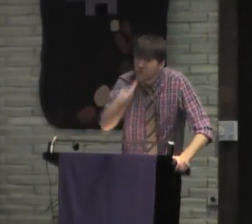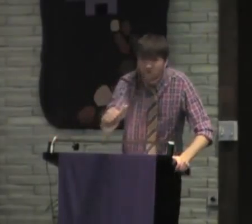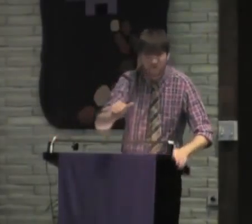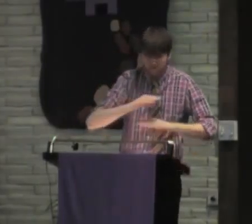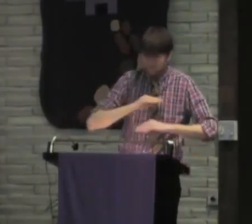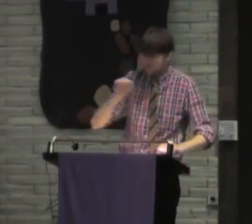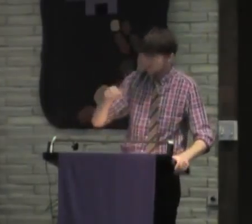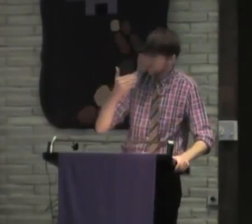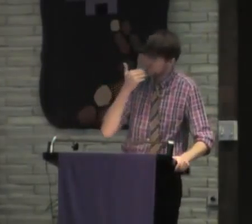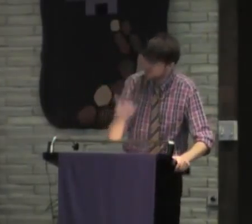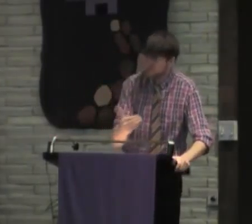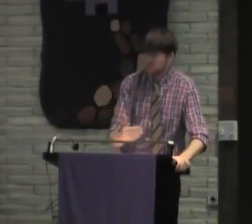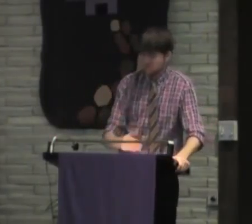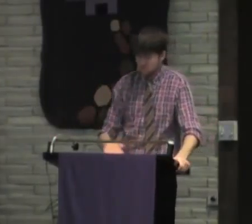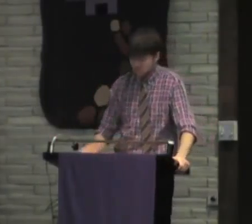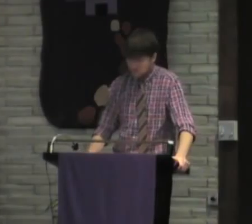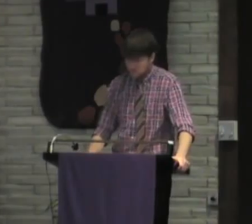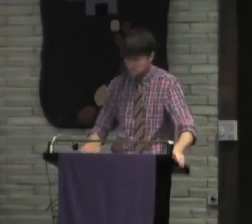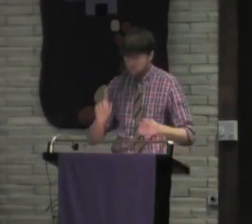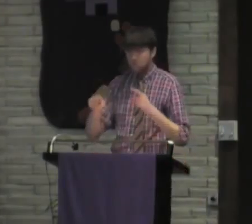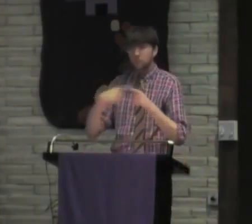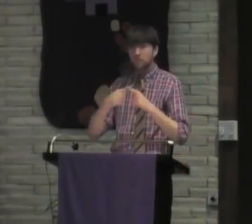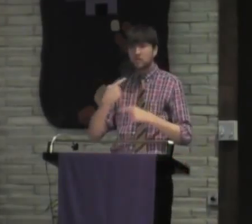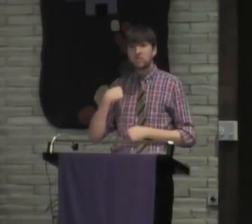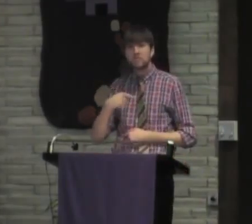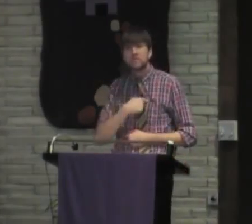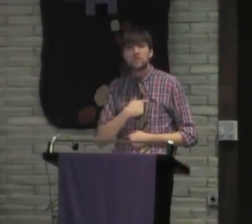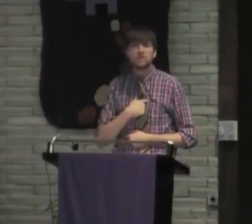really are unsatisfied.